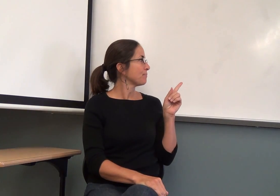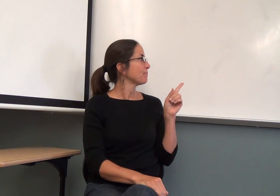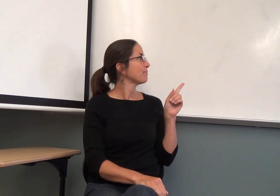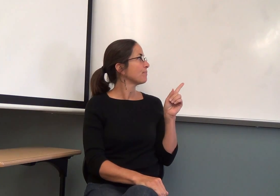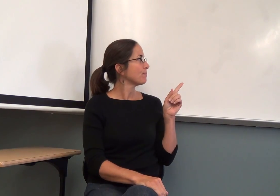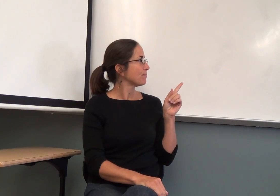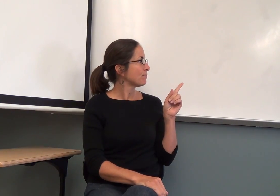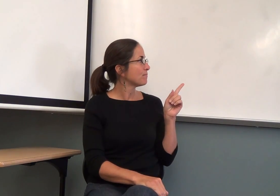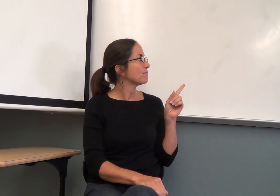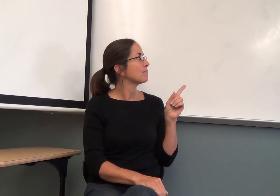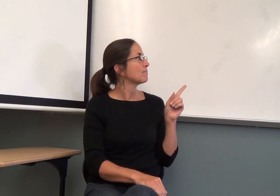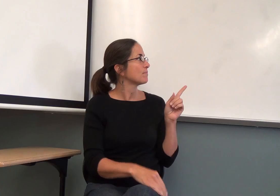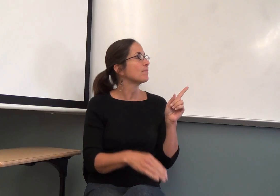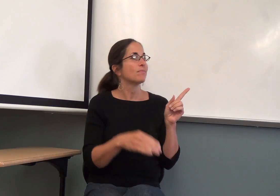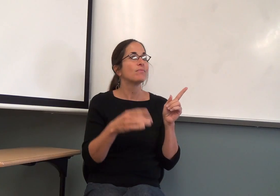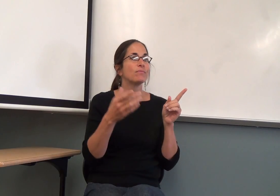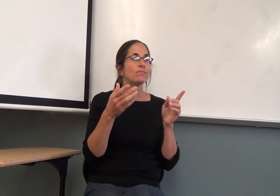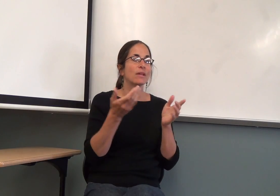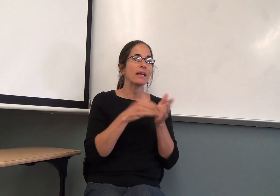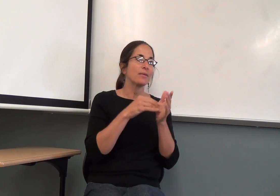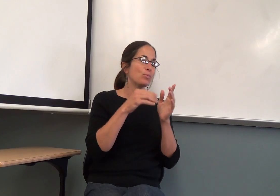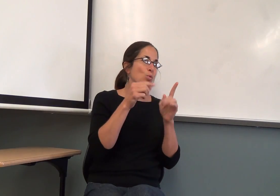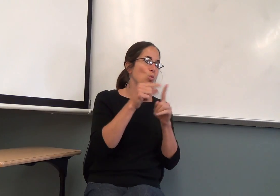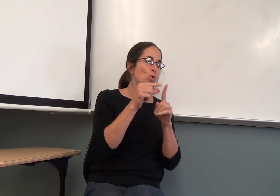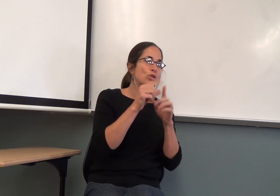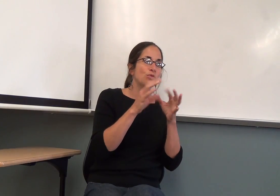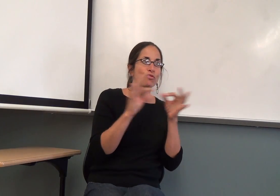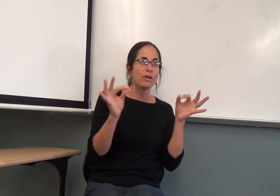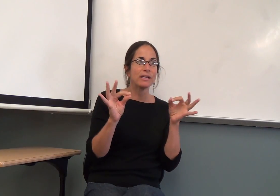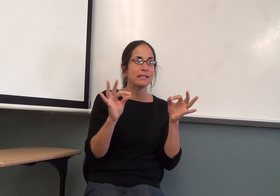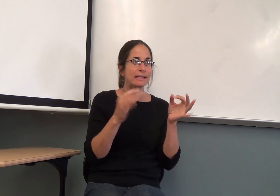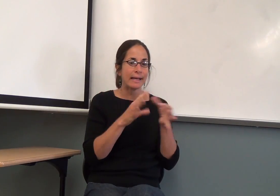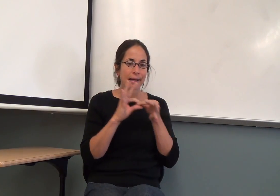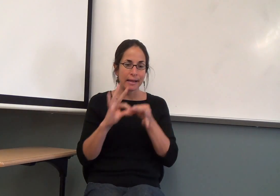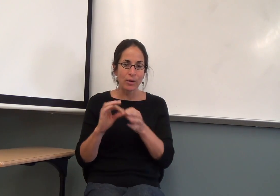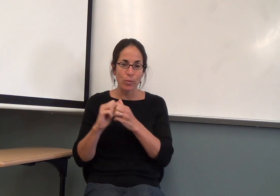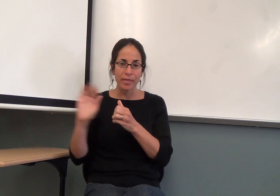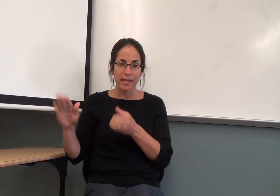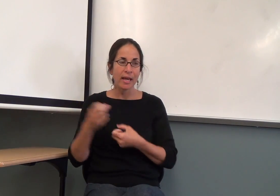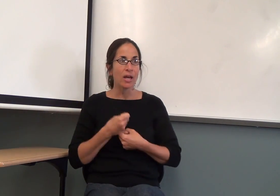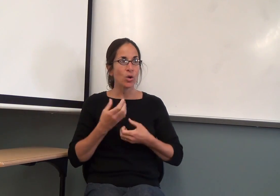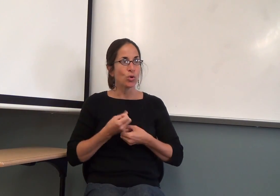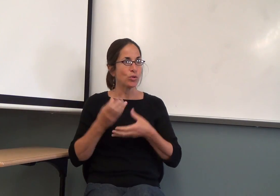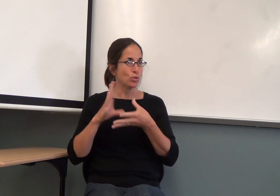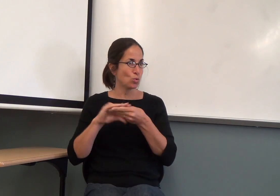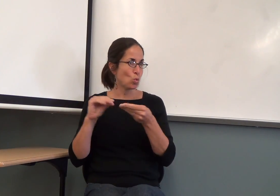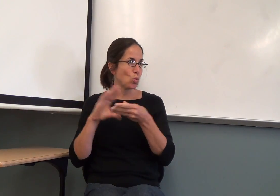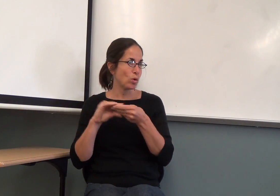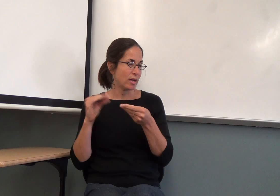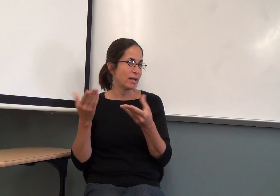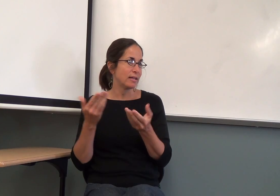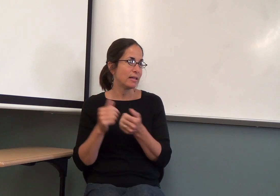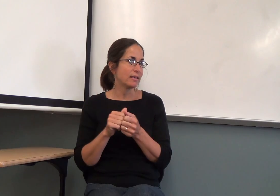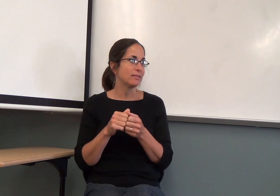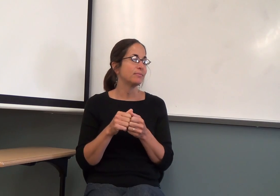information, or I'll say story. Info or story / writing from their journal.